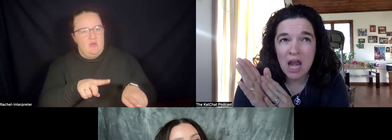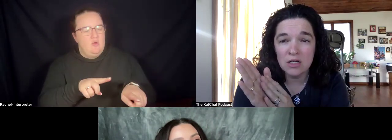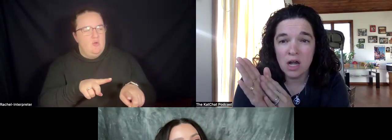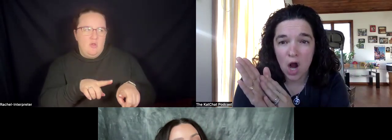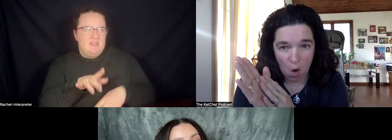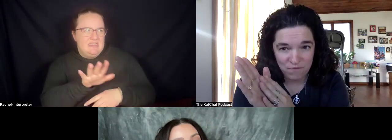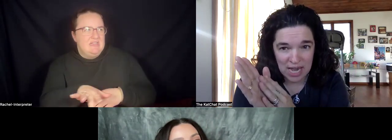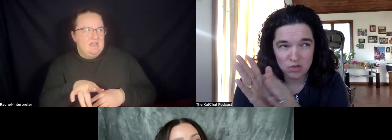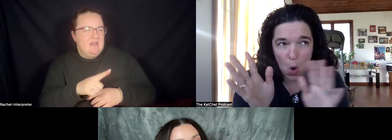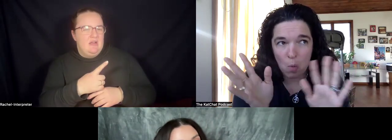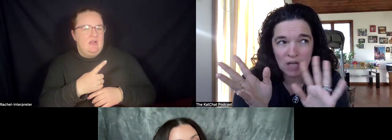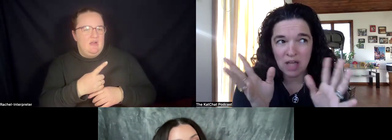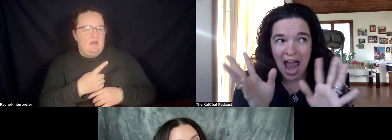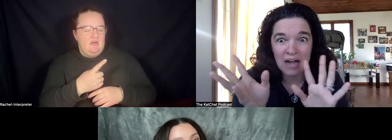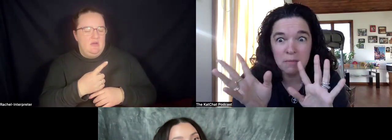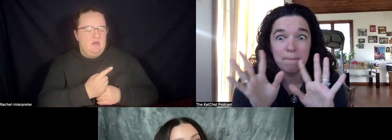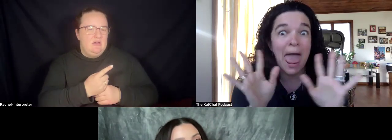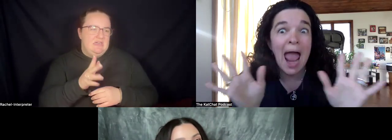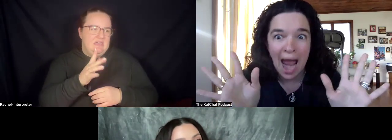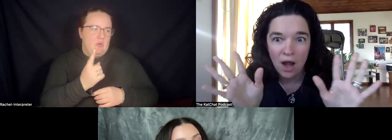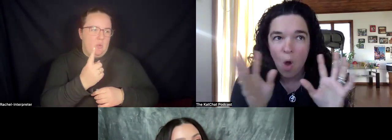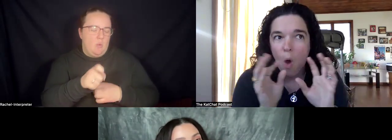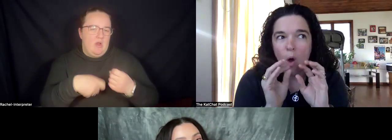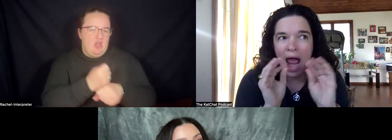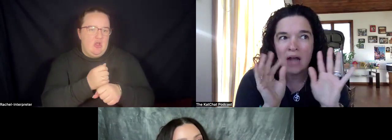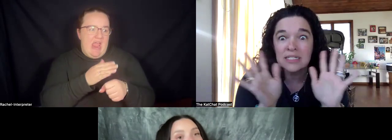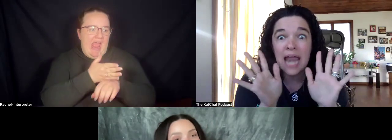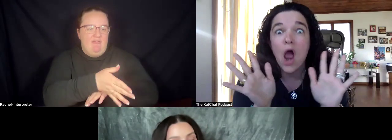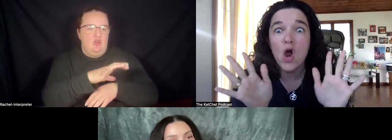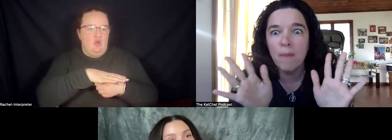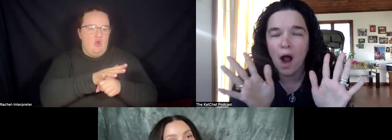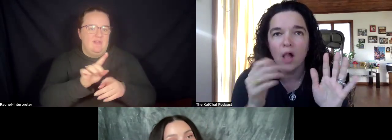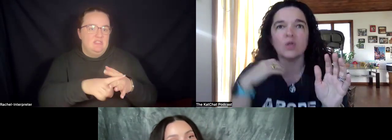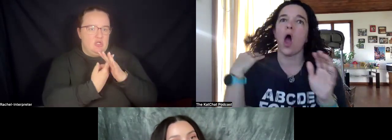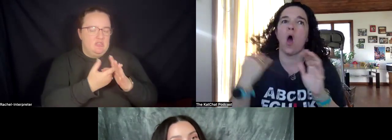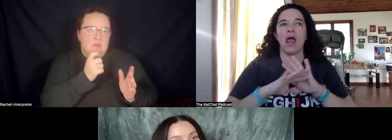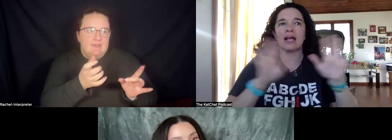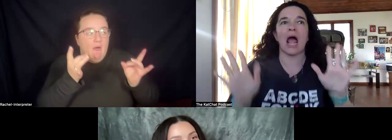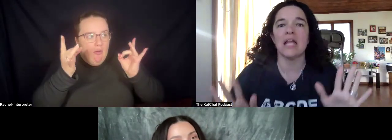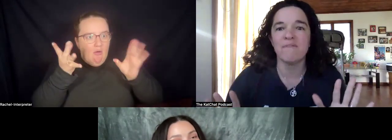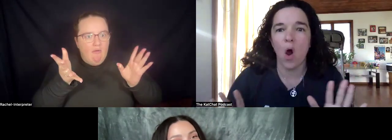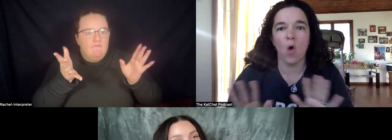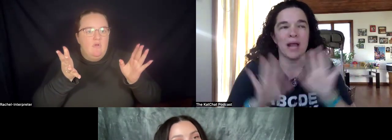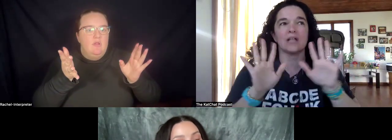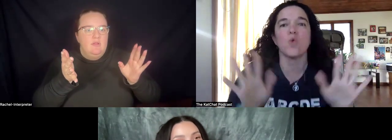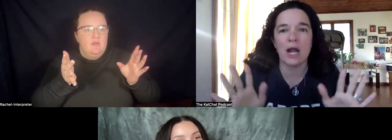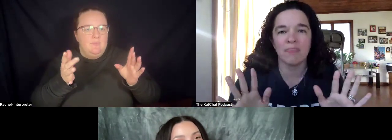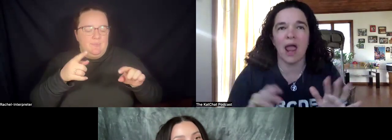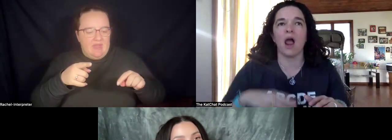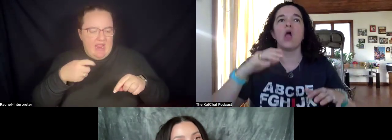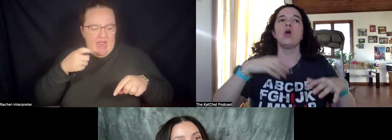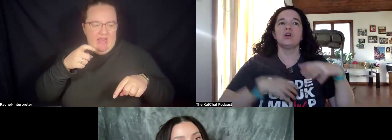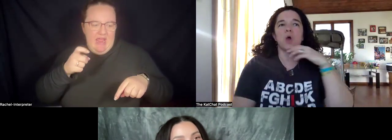year in COVID, so it wasn't as bad or as Okay. terrible. can't leave home, can't